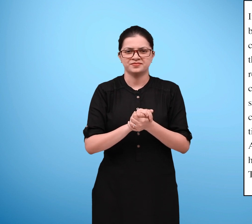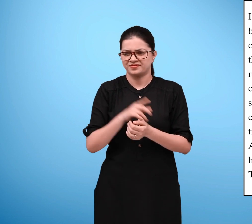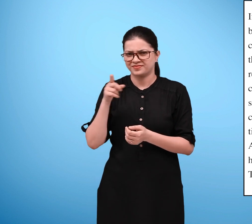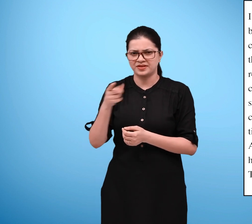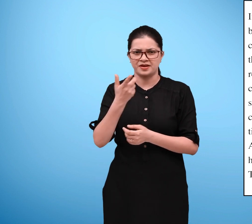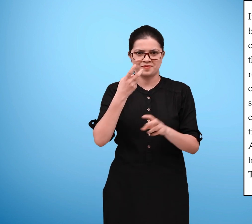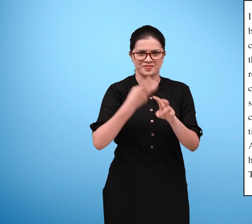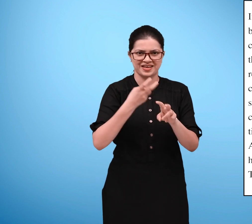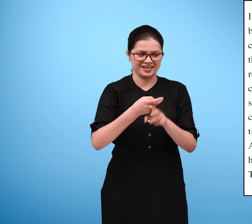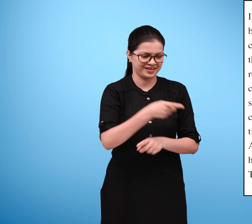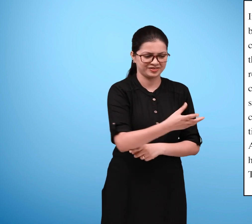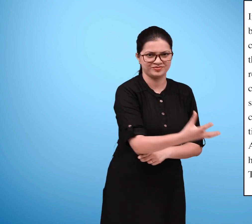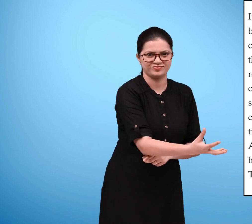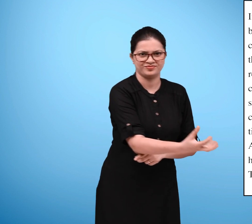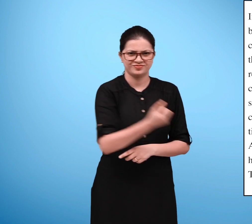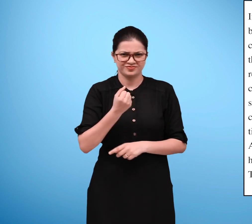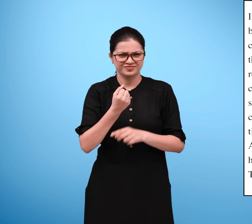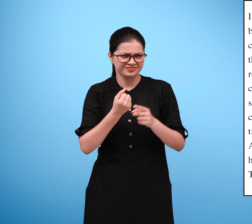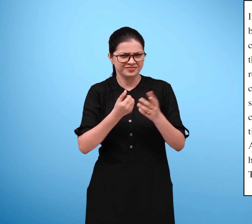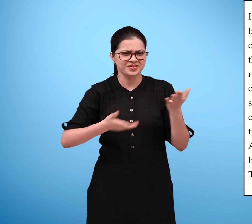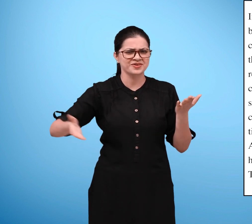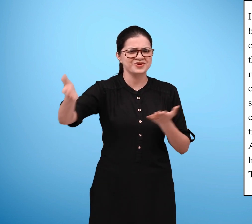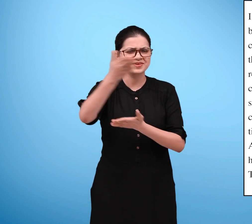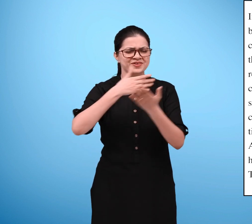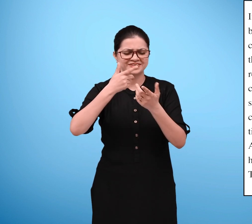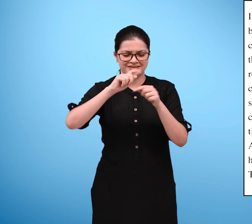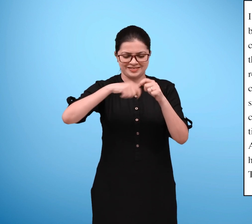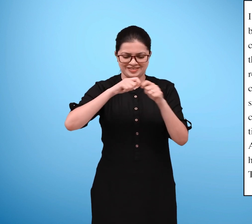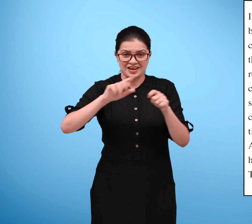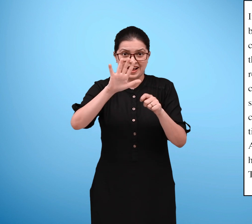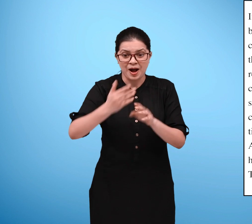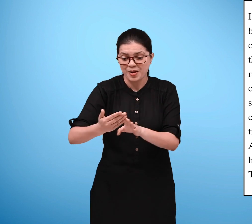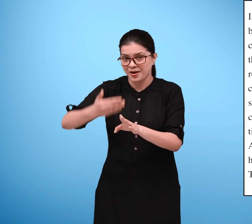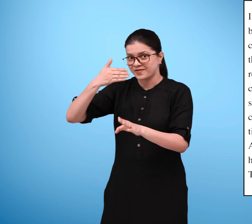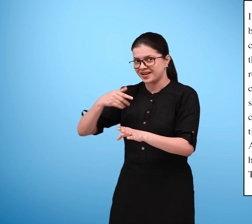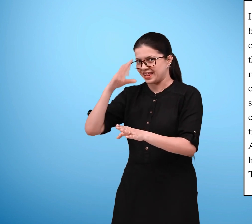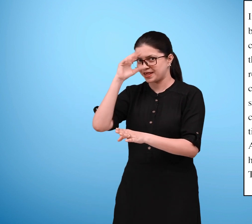Take the stone tied with a string that you used in Activity 7.